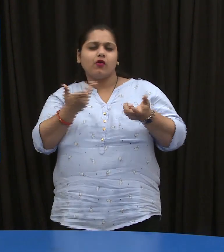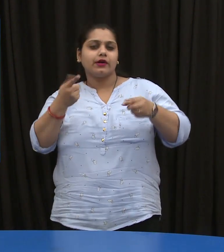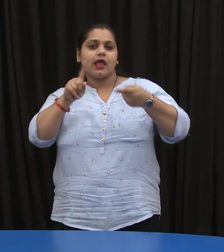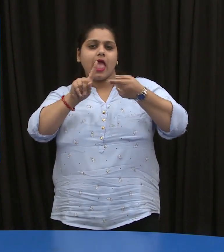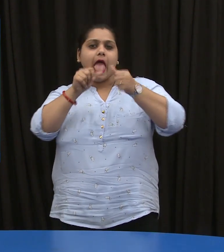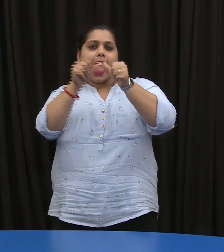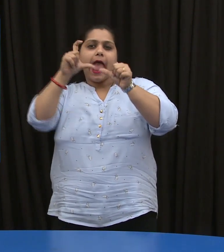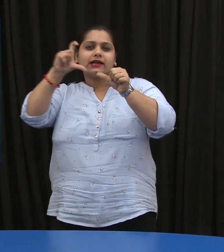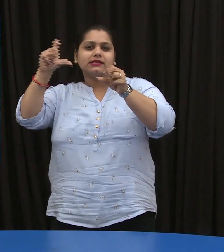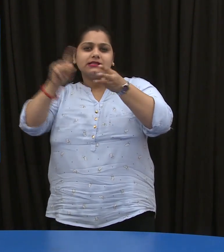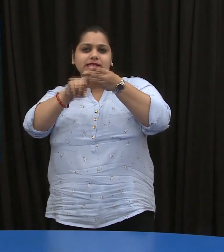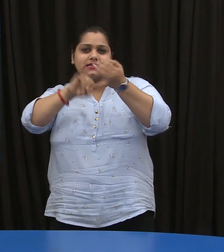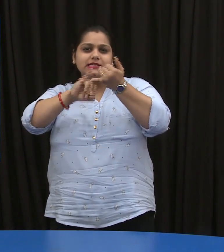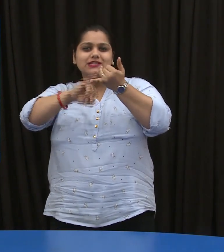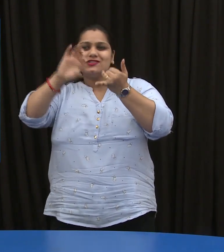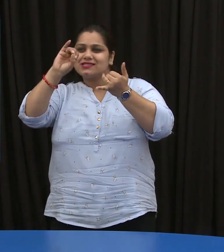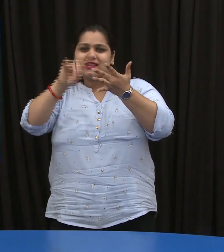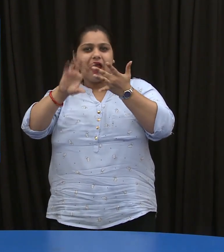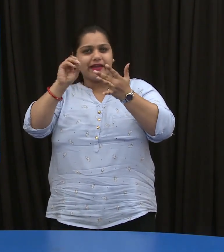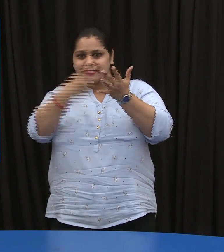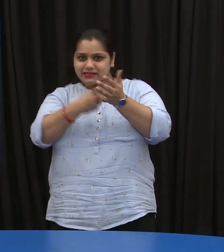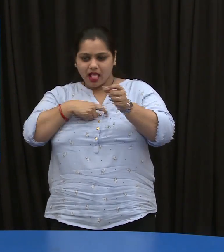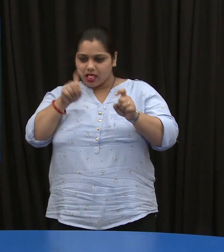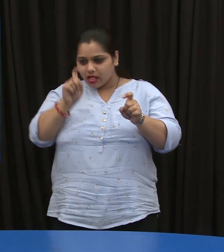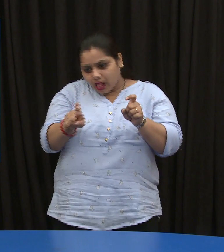and select the desired program to run,